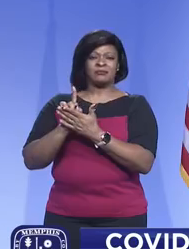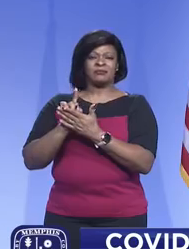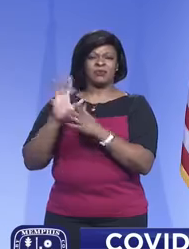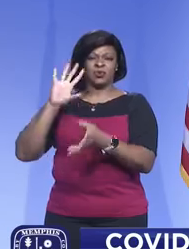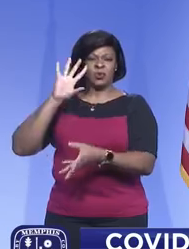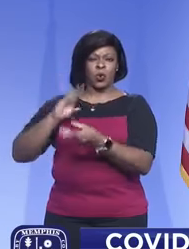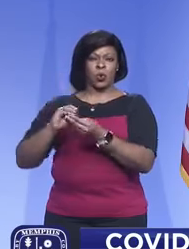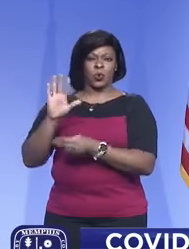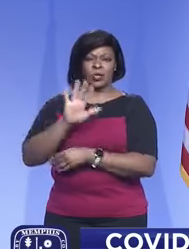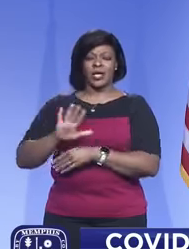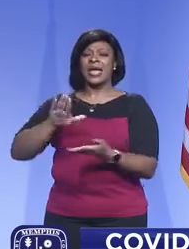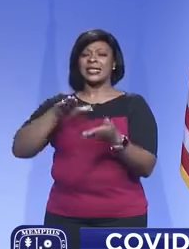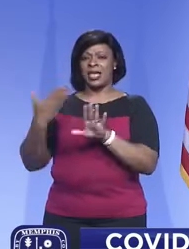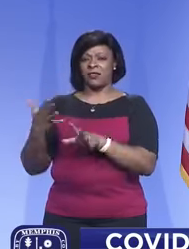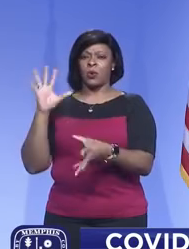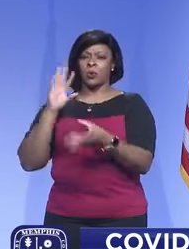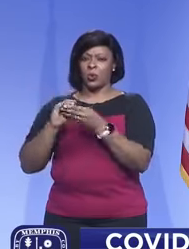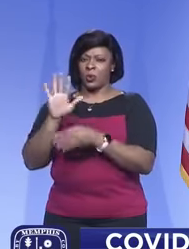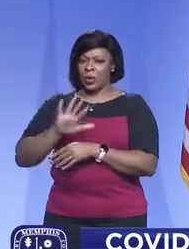were 10.